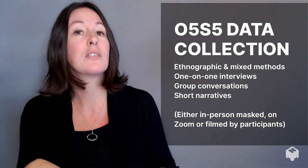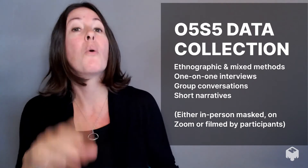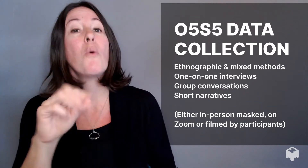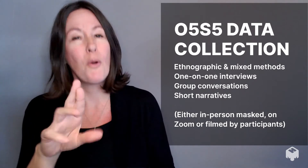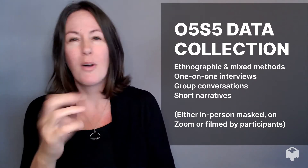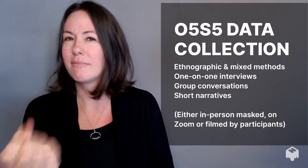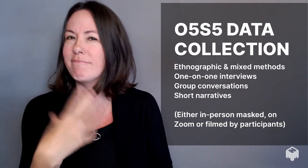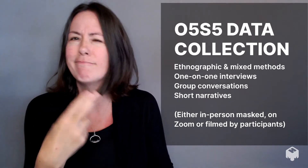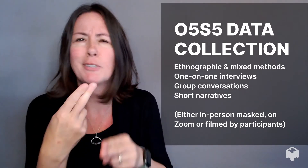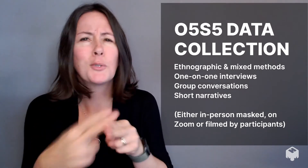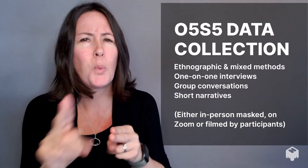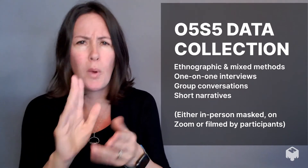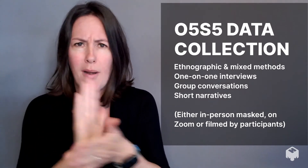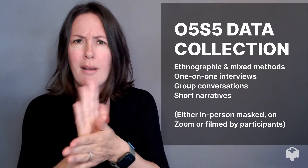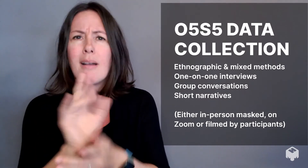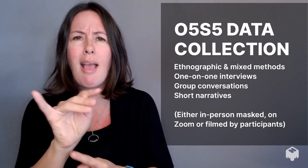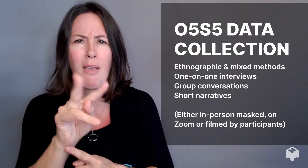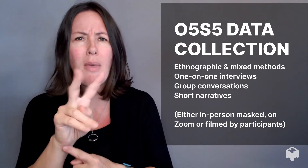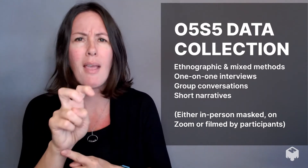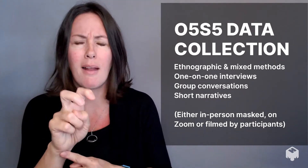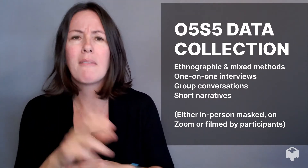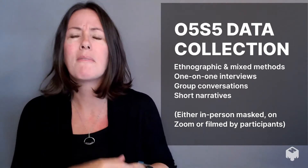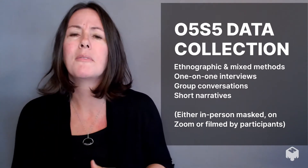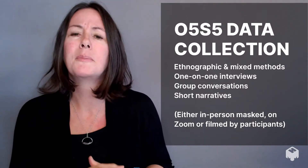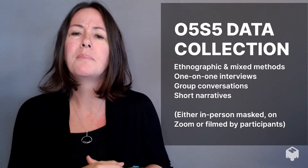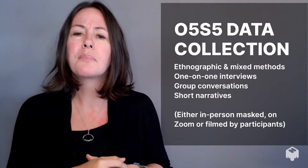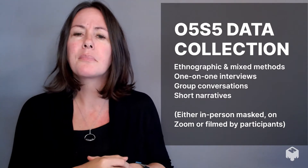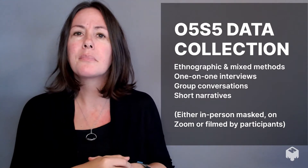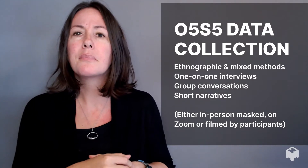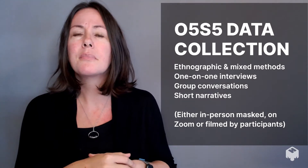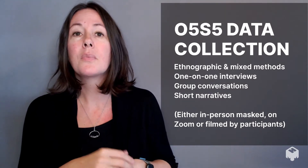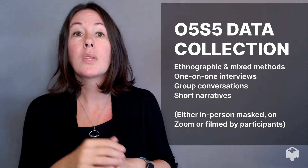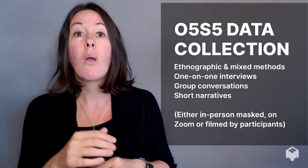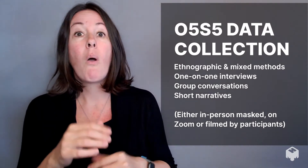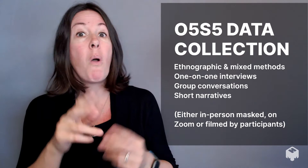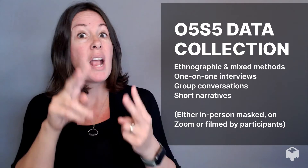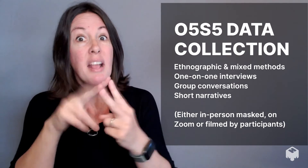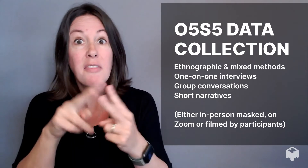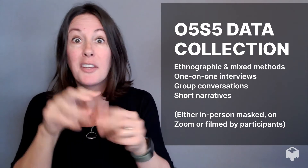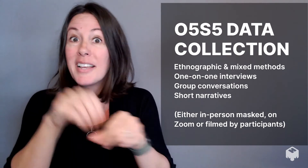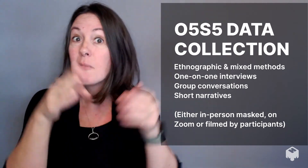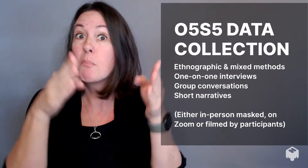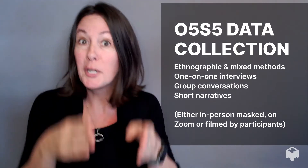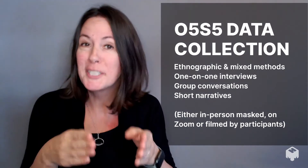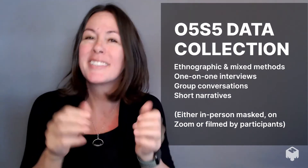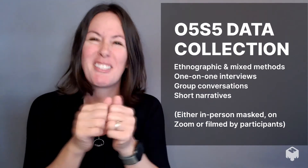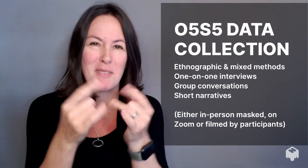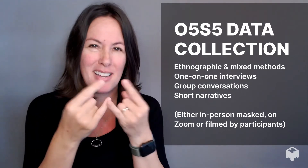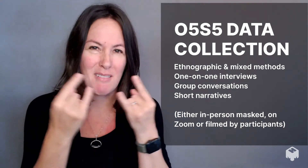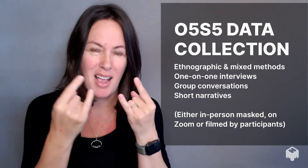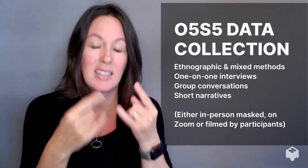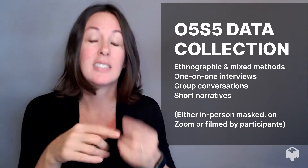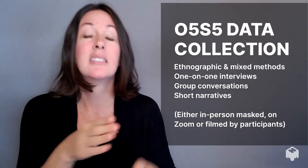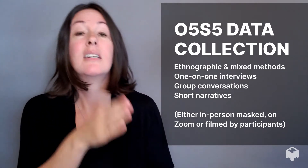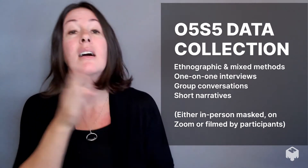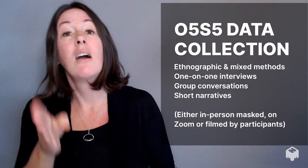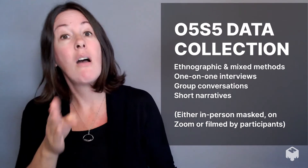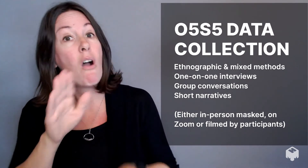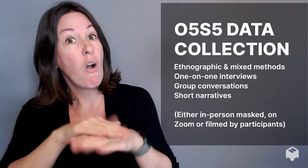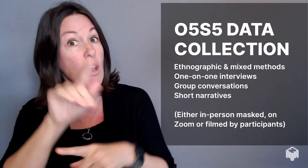group conversations, or having them send in short video narratives. So either these are happening in person with masks